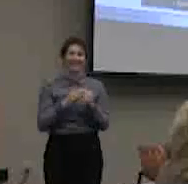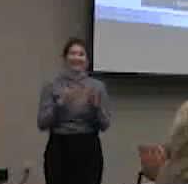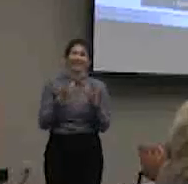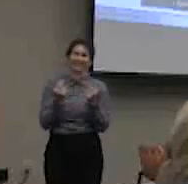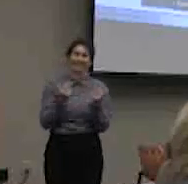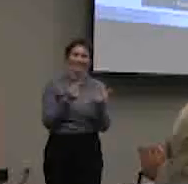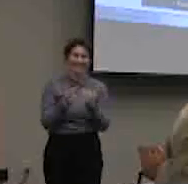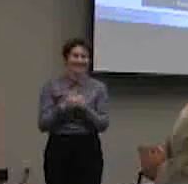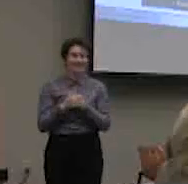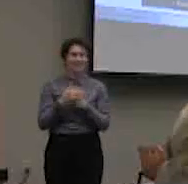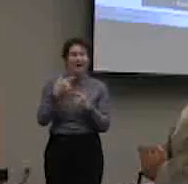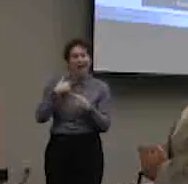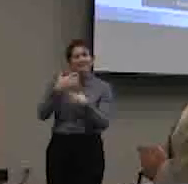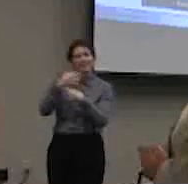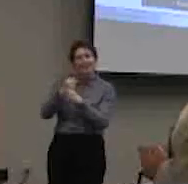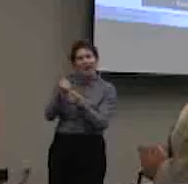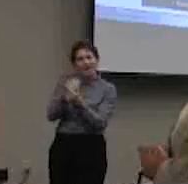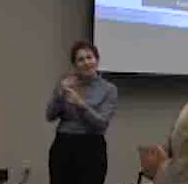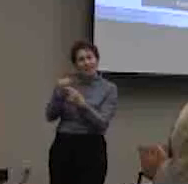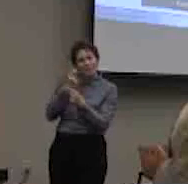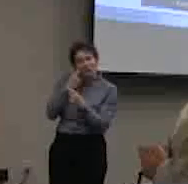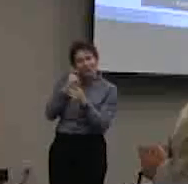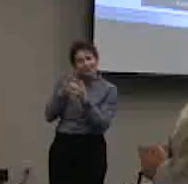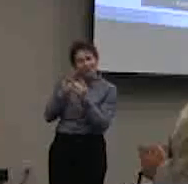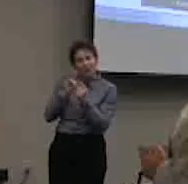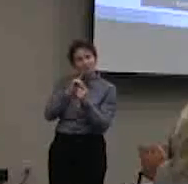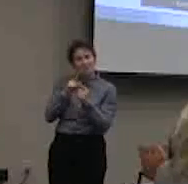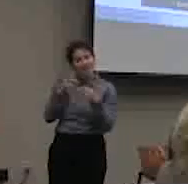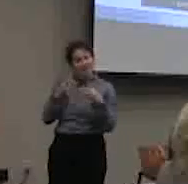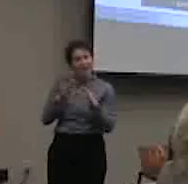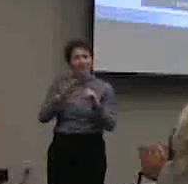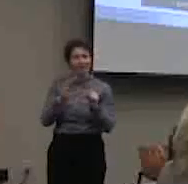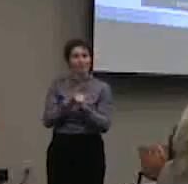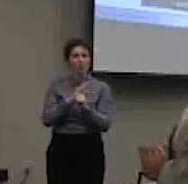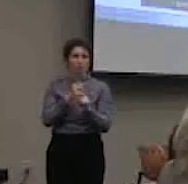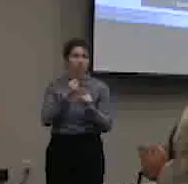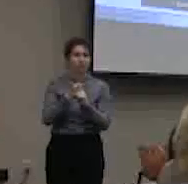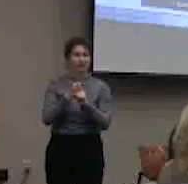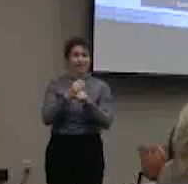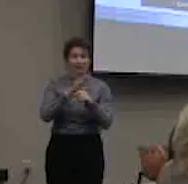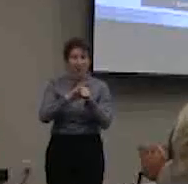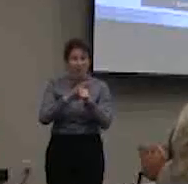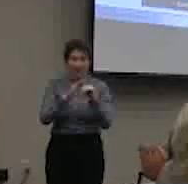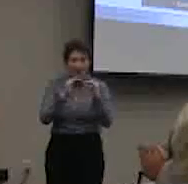Done. And it allows the full impact on the local level to directly